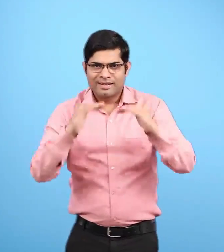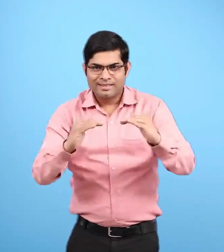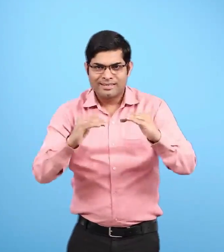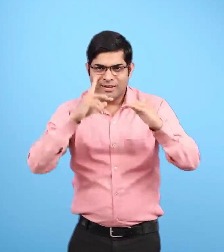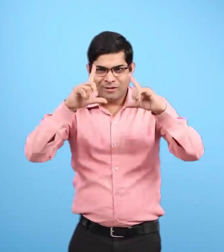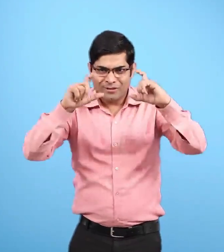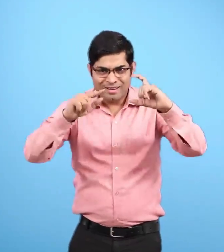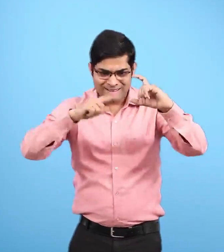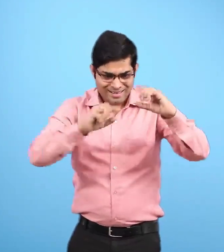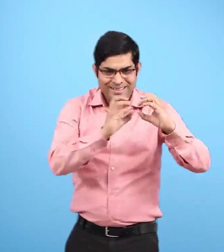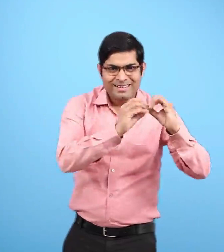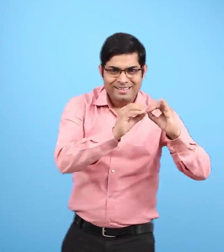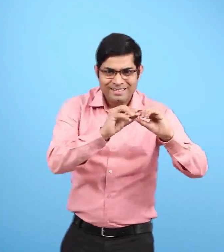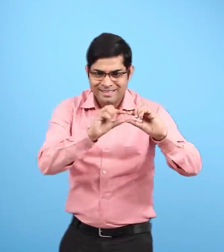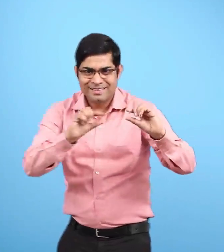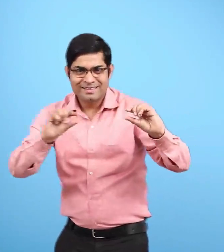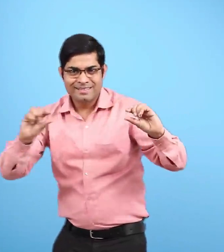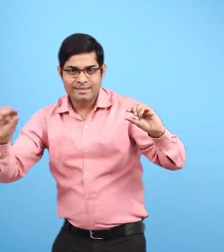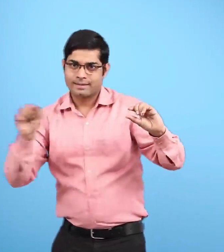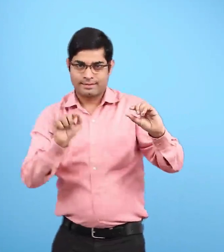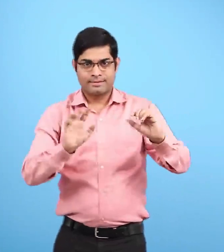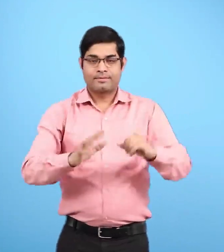Part 3 picture shows